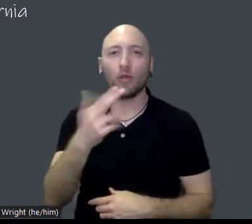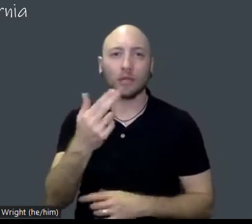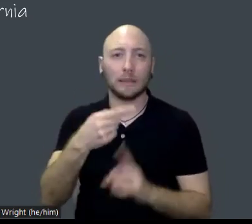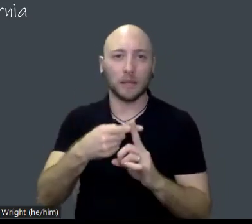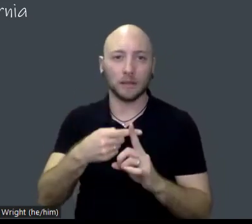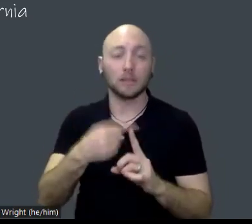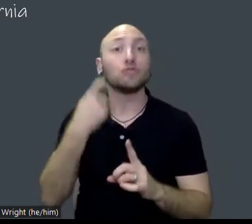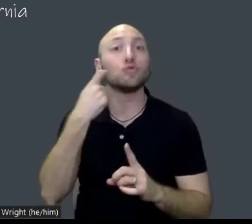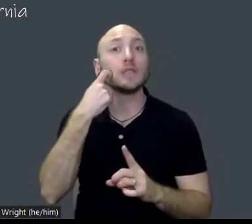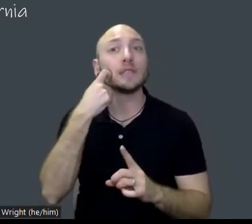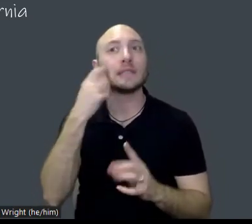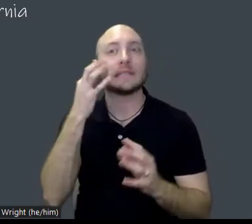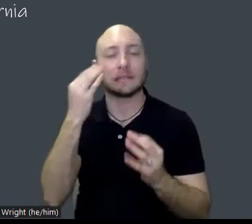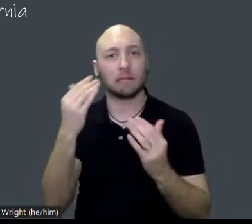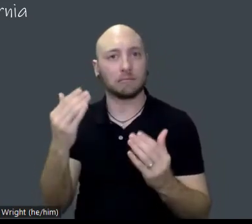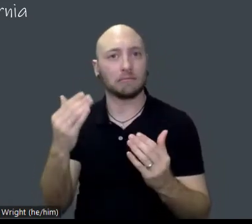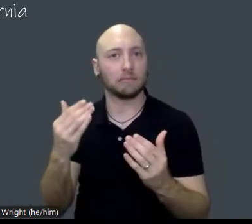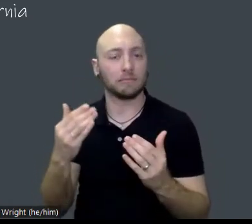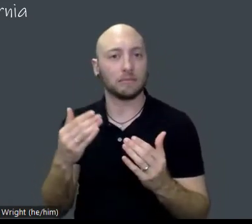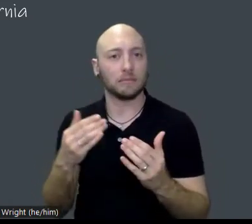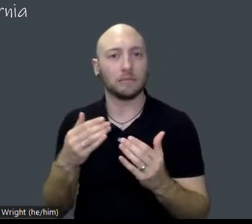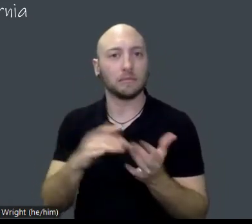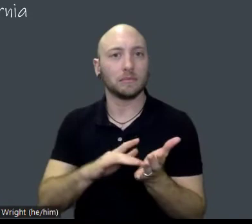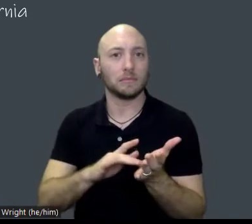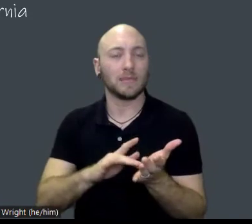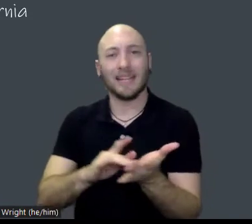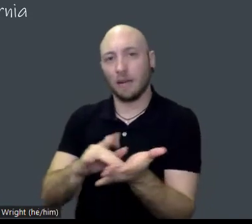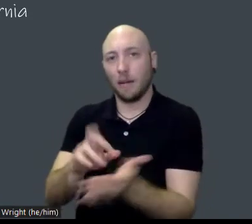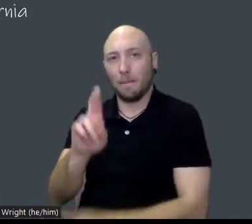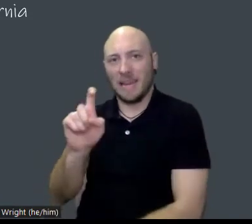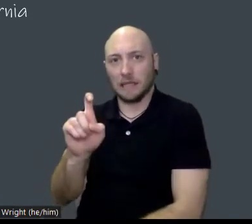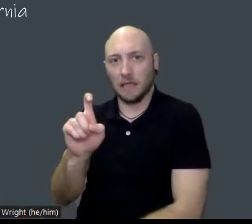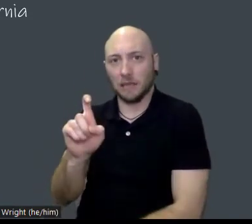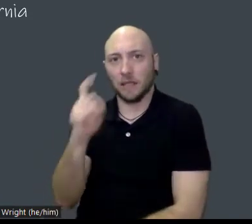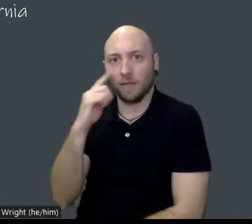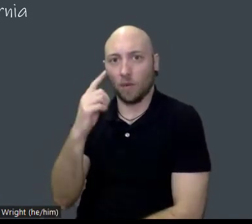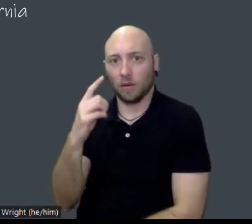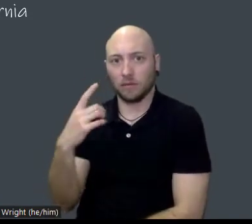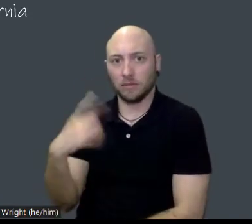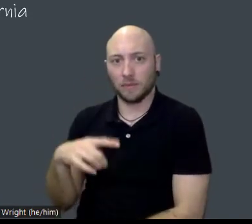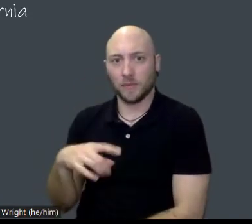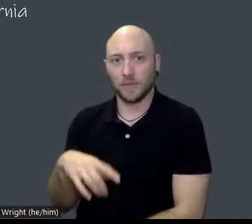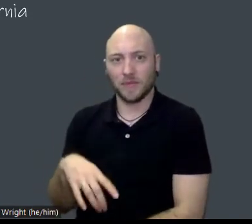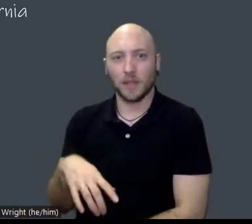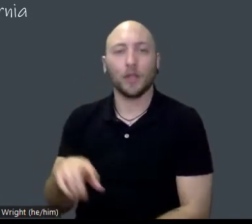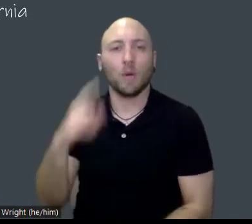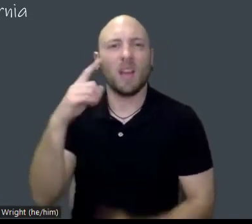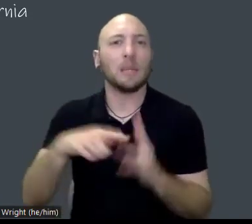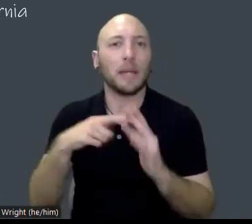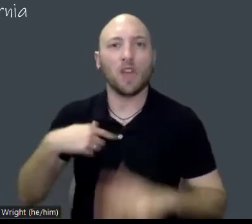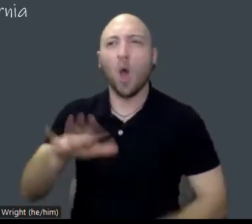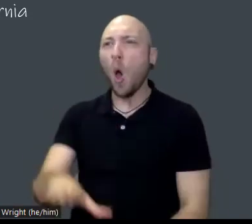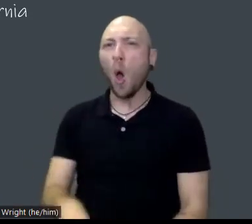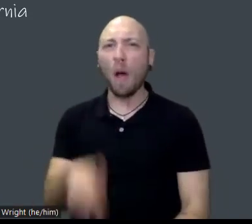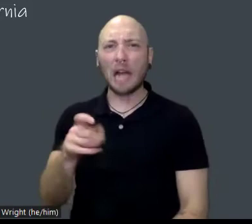back on like an antidepressant because I was like, okay, I'm gonna hardline it. I'm like, all I need is God, man. I just need to